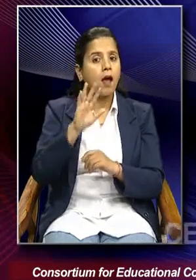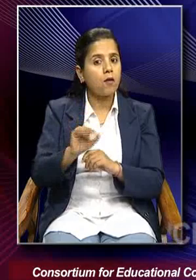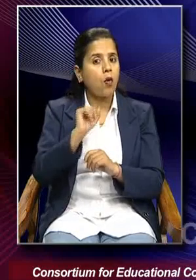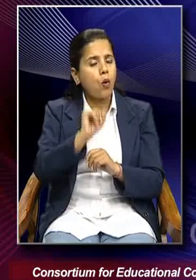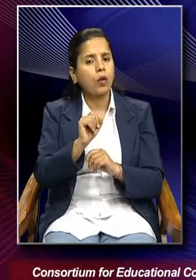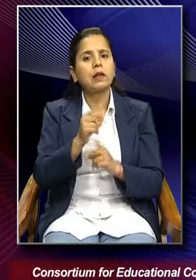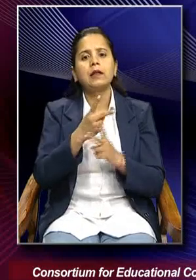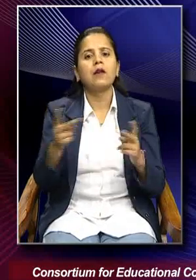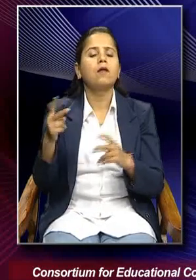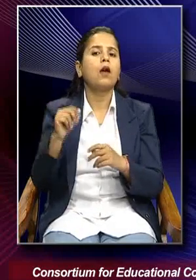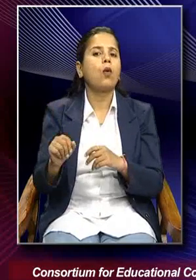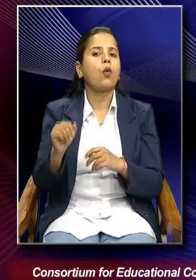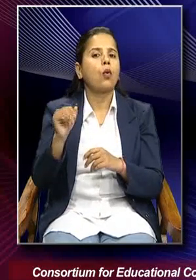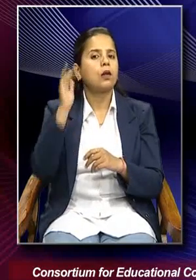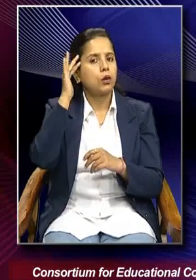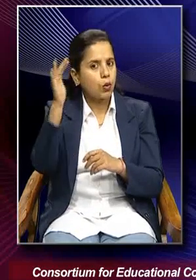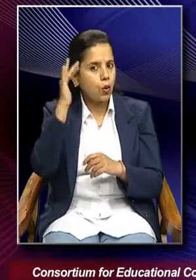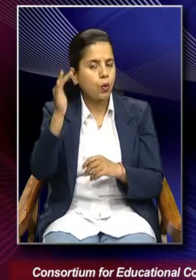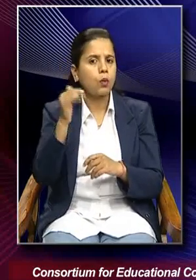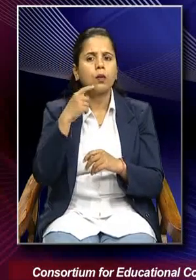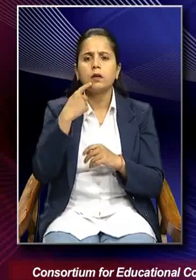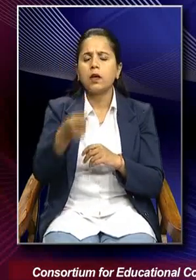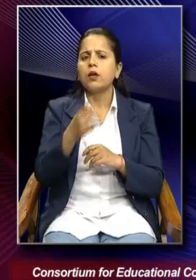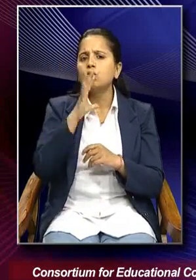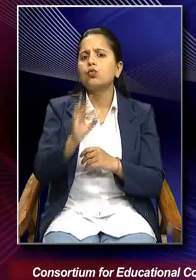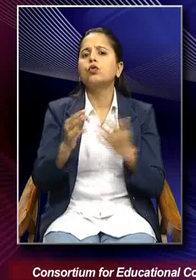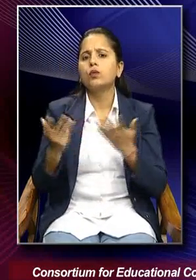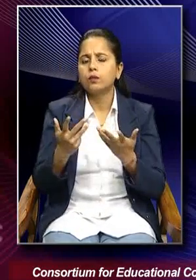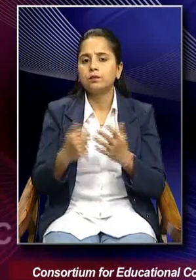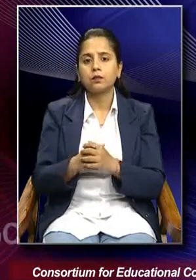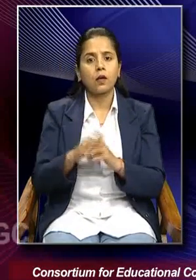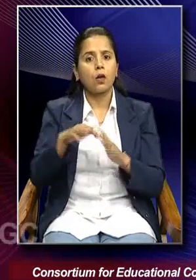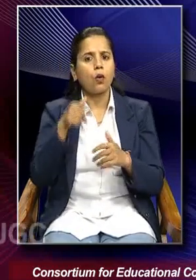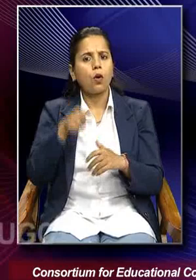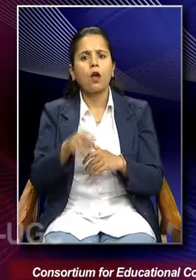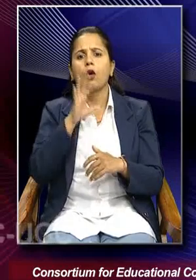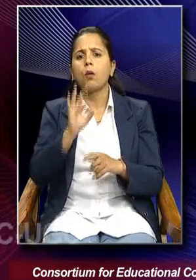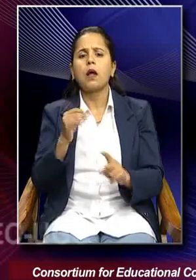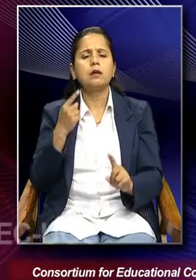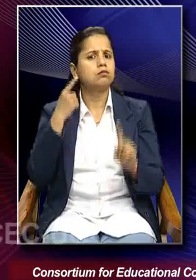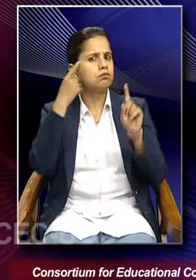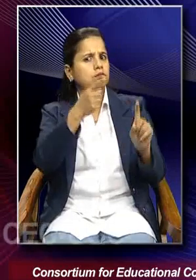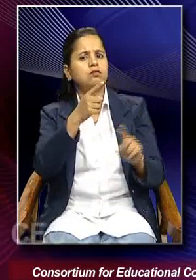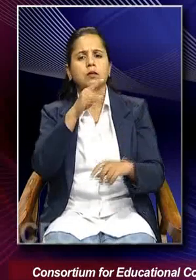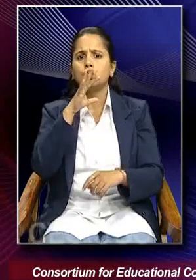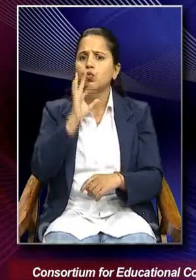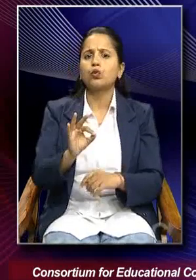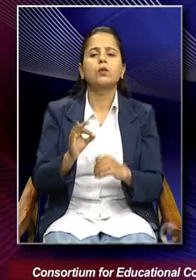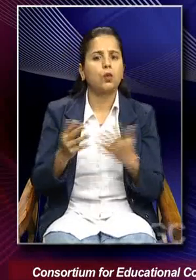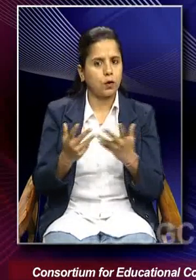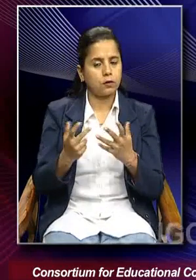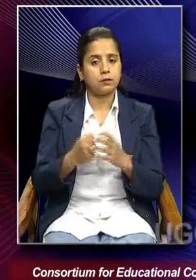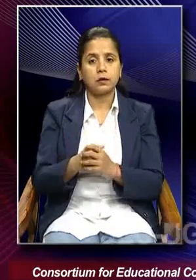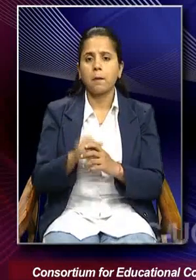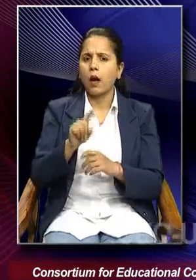different theories on what is truth or what is the ultimate reality.